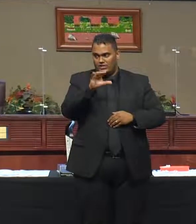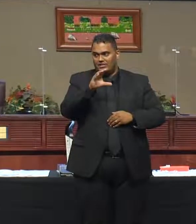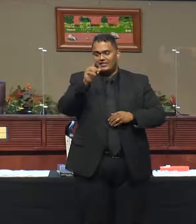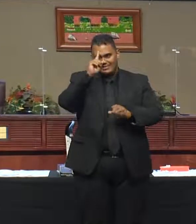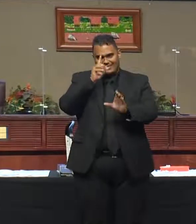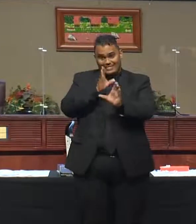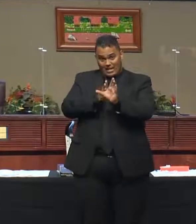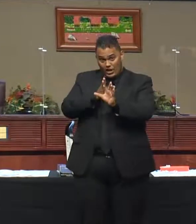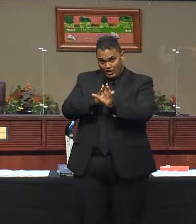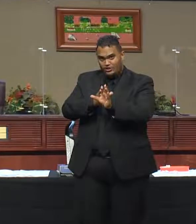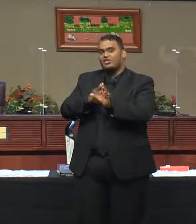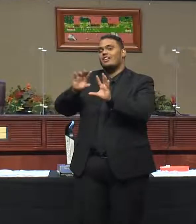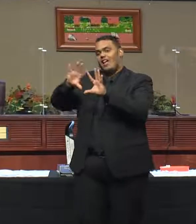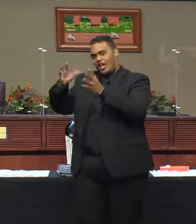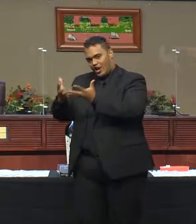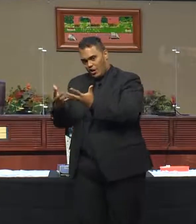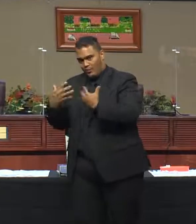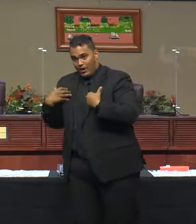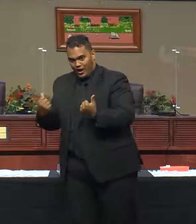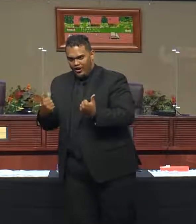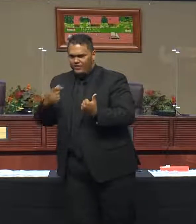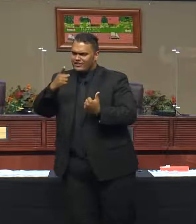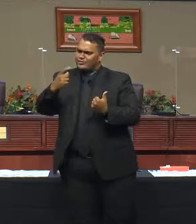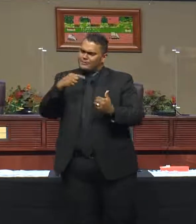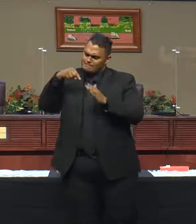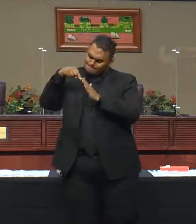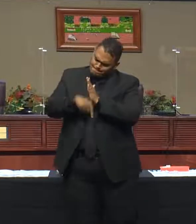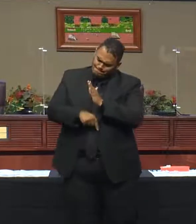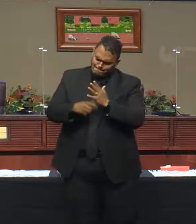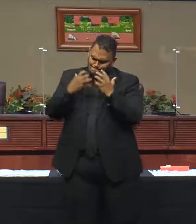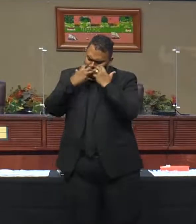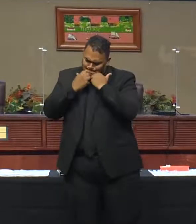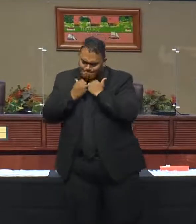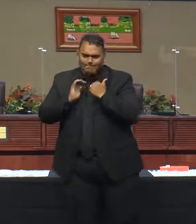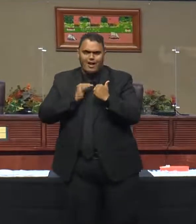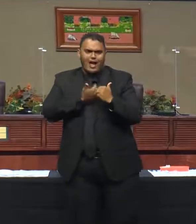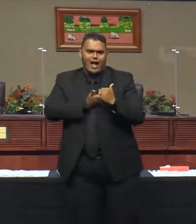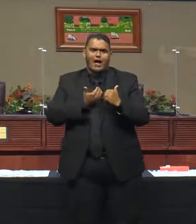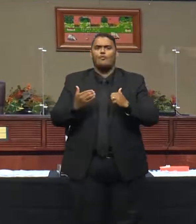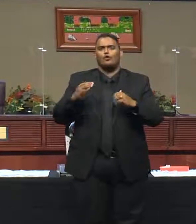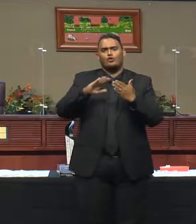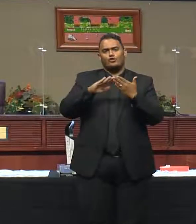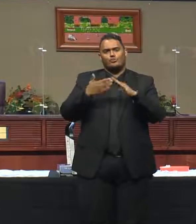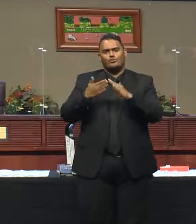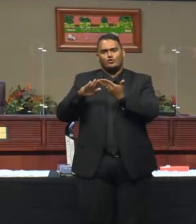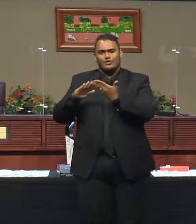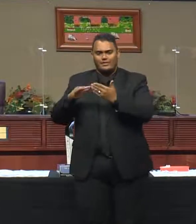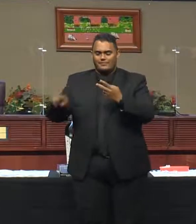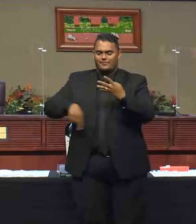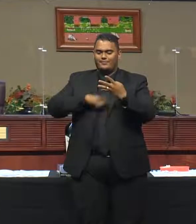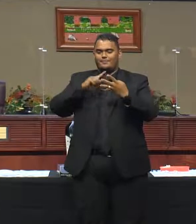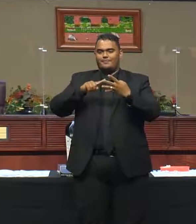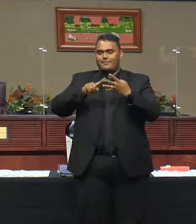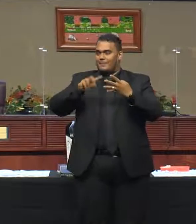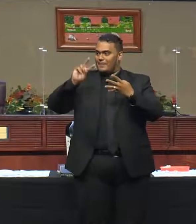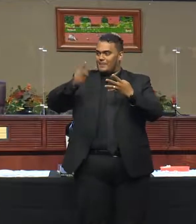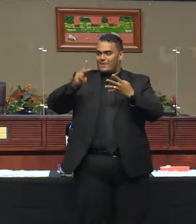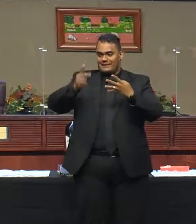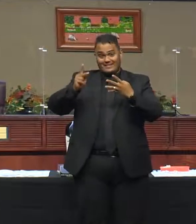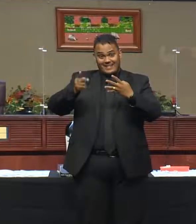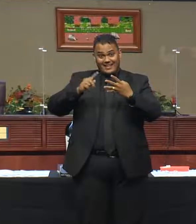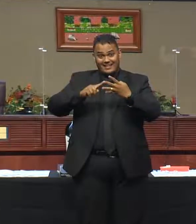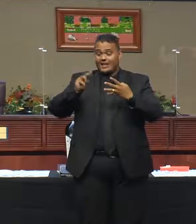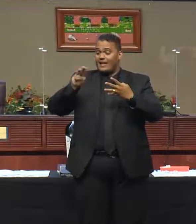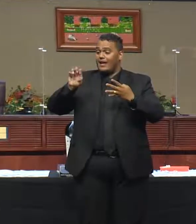about the health and wellness in our community. The second person is Miss Meg Hall, who is a